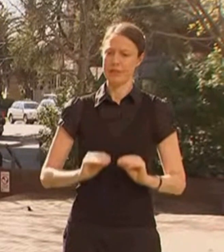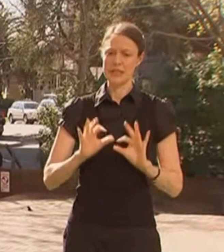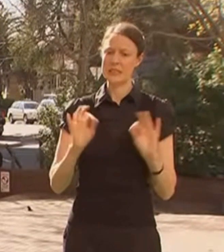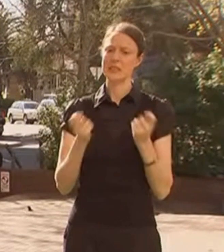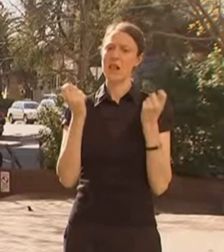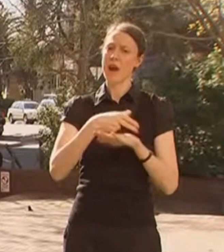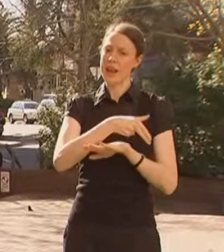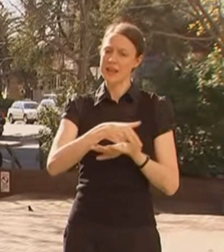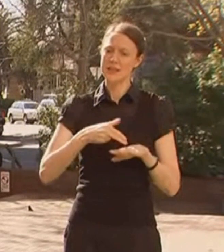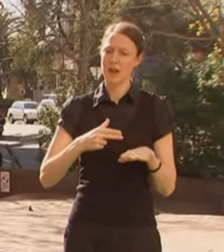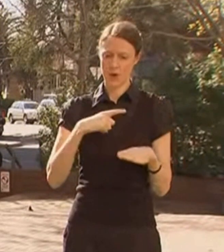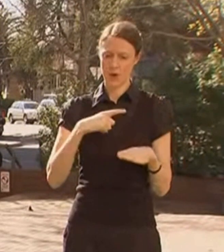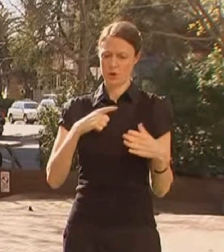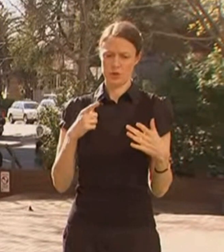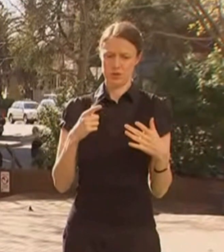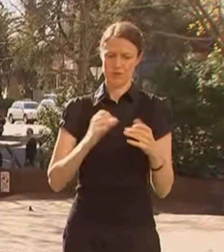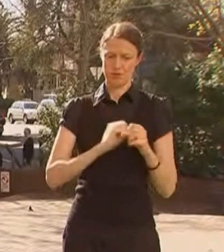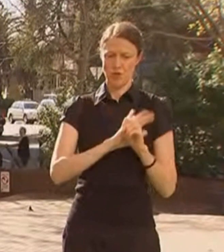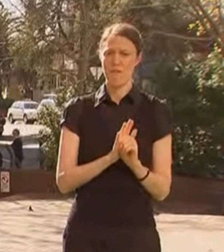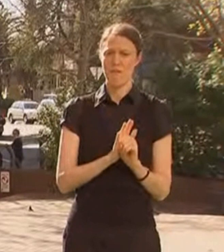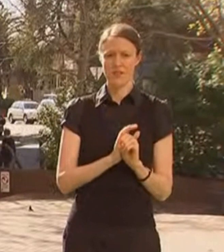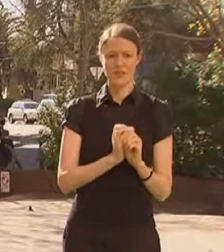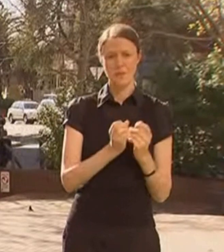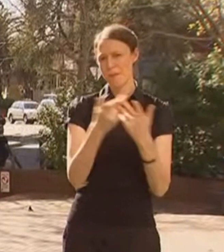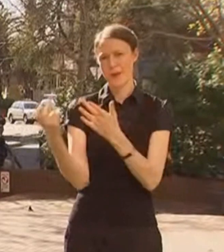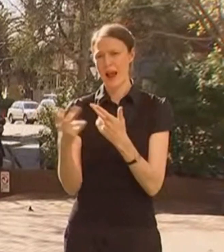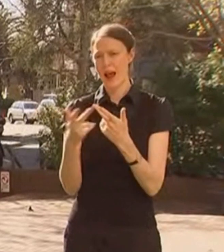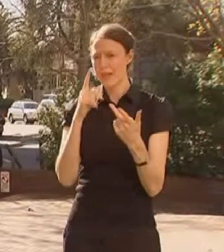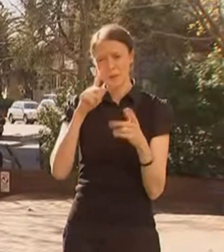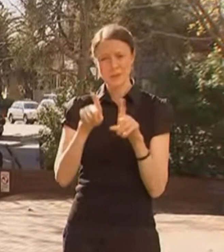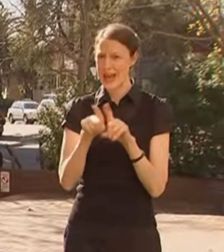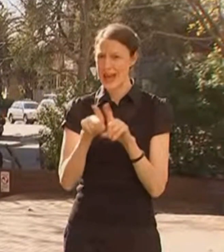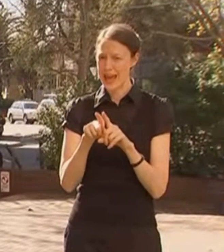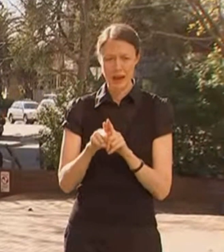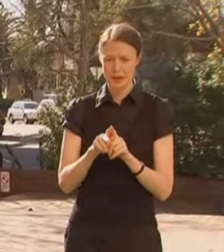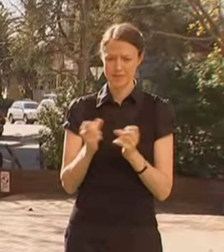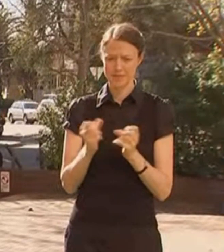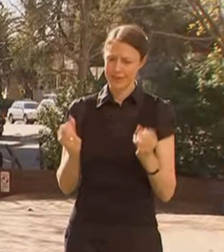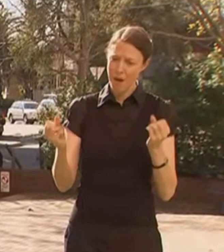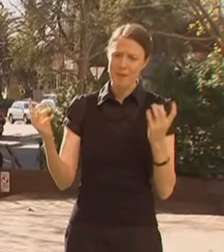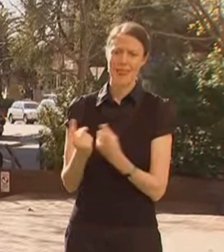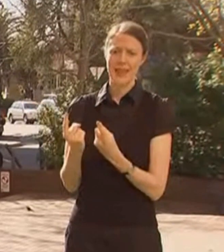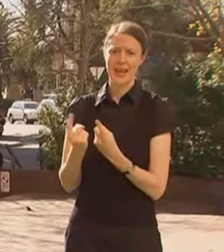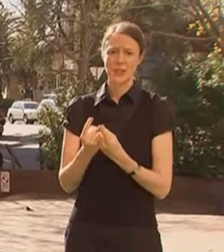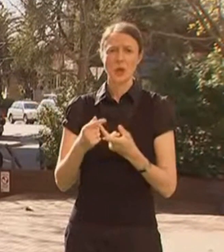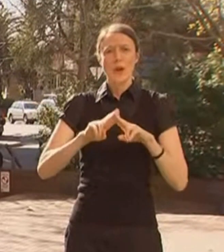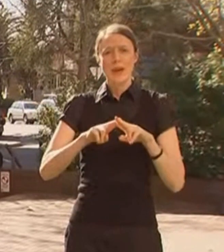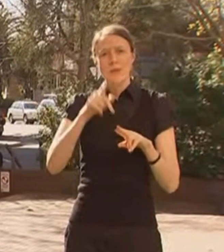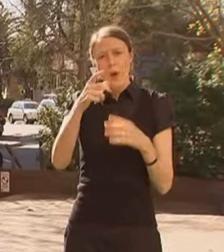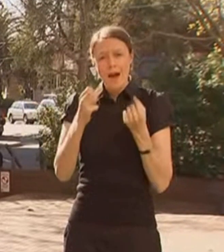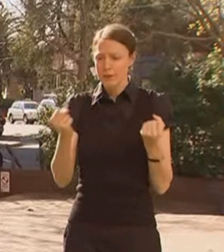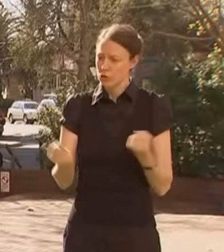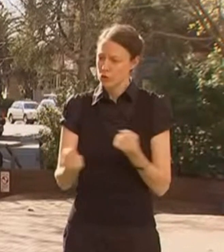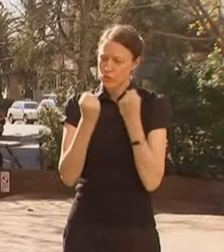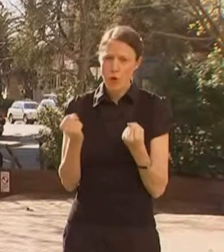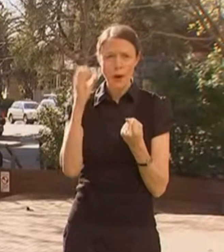matters why people are expressing themselves, express it differently. I mean, my family didn't celebrate Easter the way we do because of COVID. Other families didn't celebrate